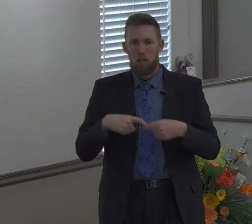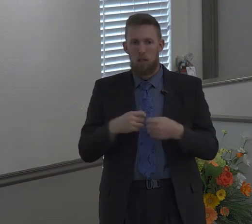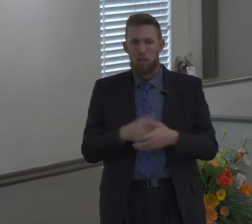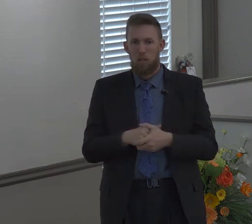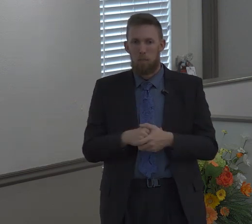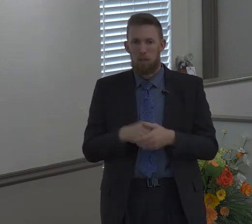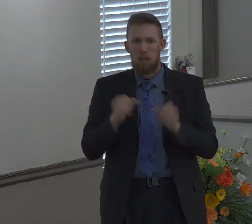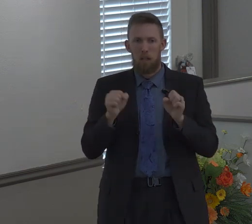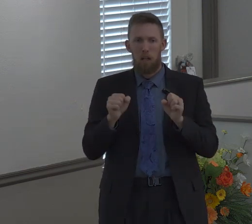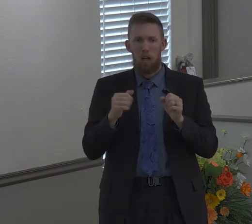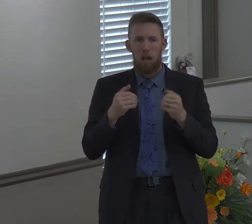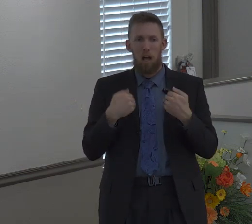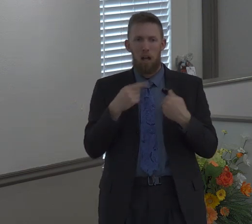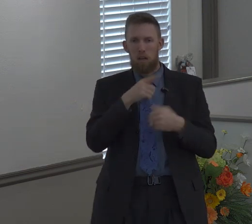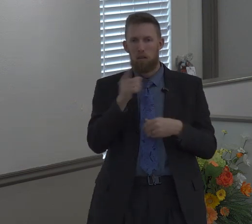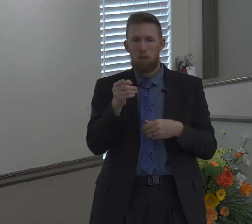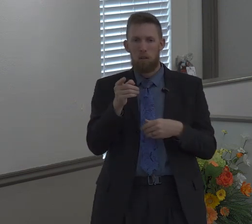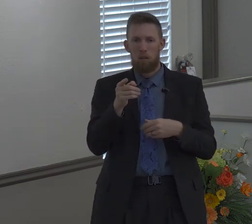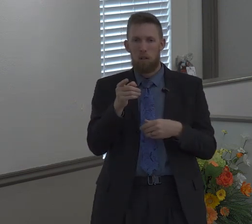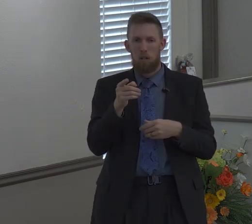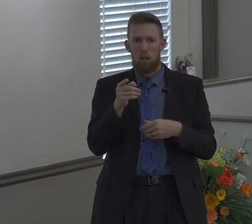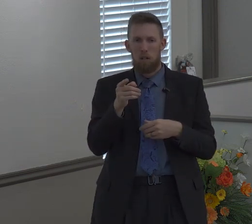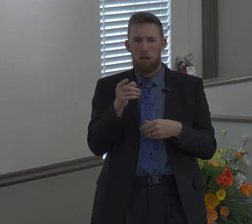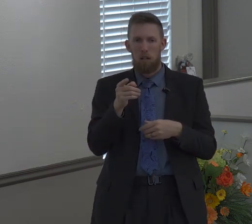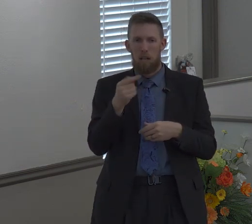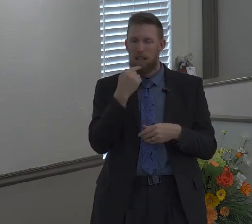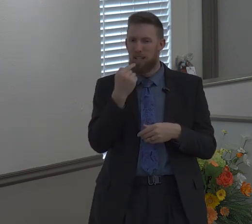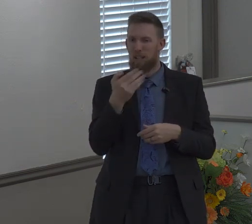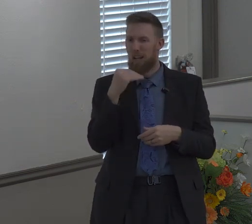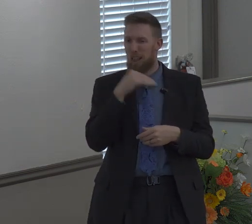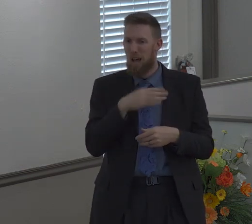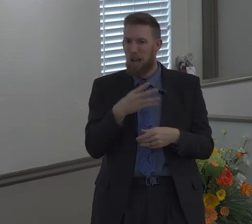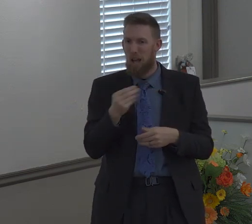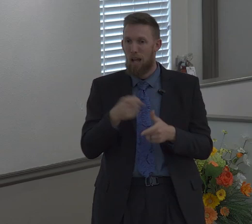lie and then talked yourself into believing it?